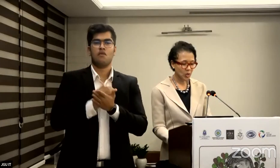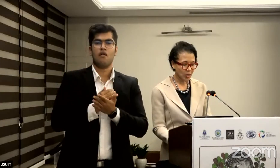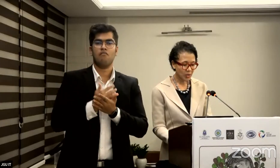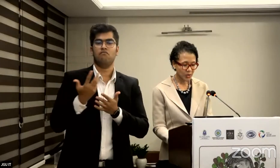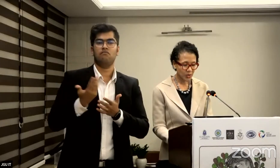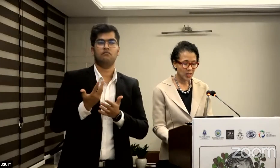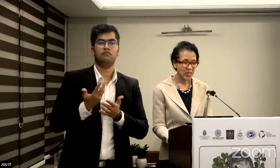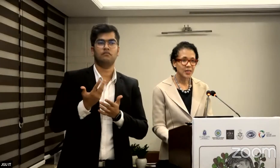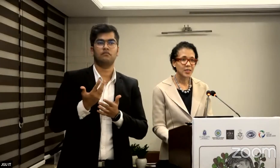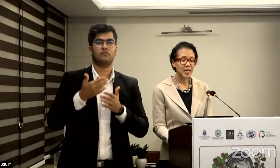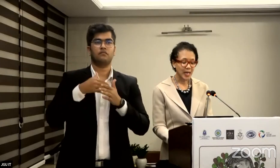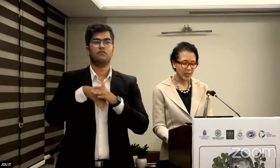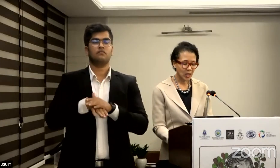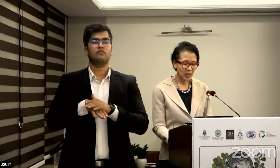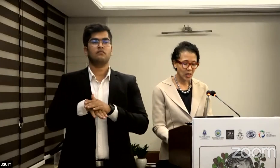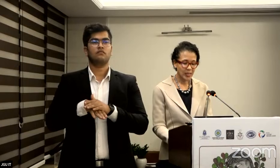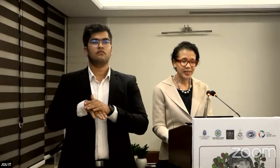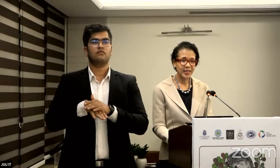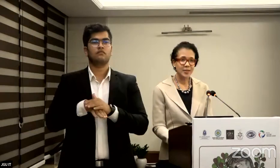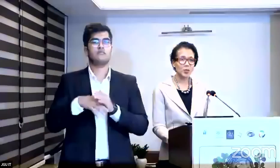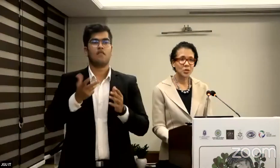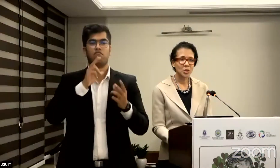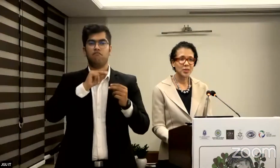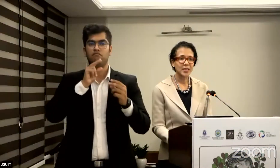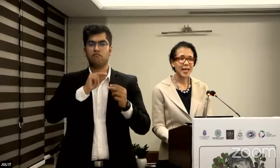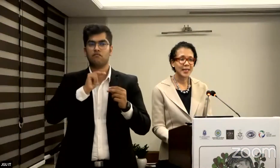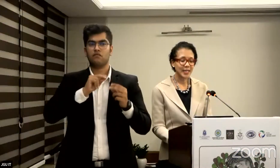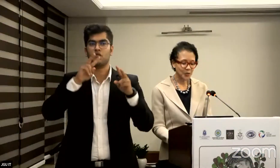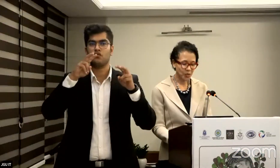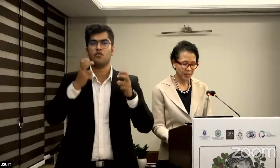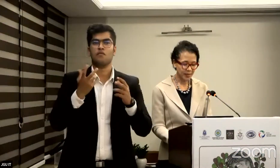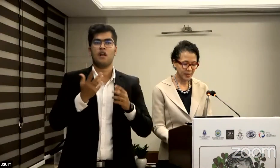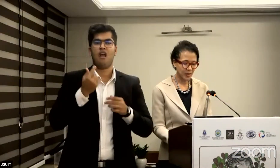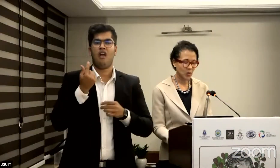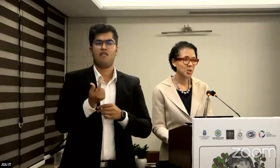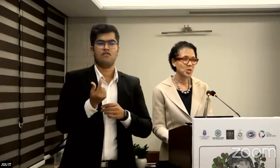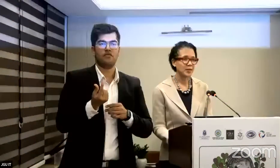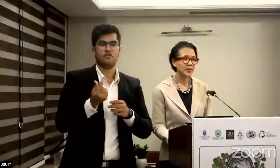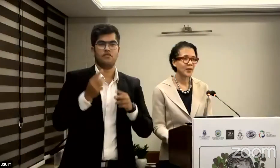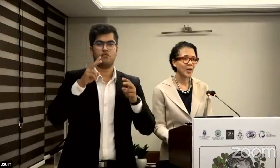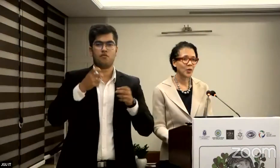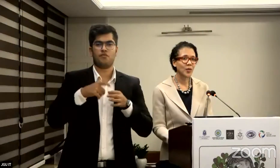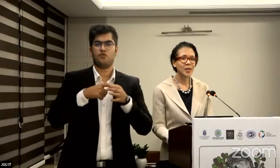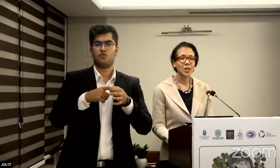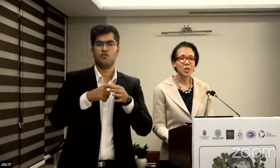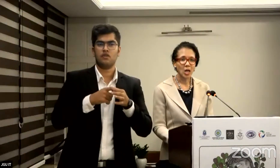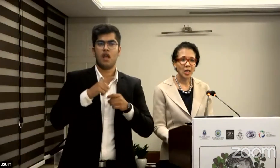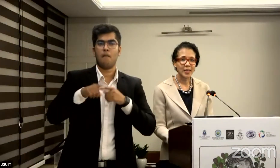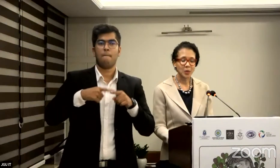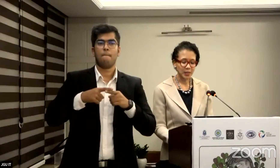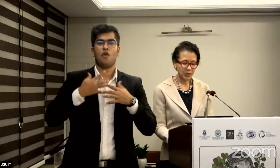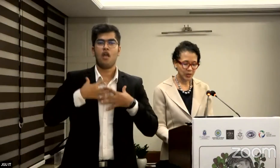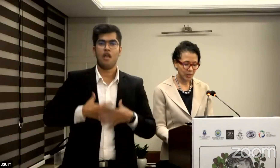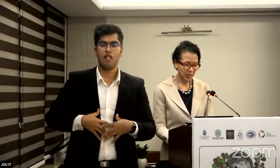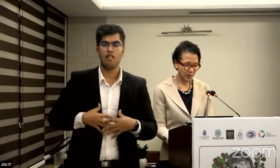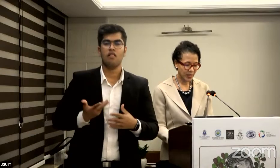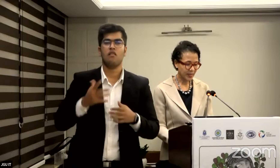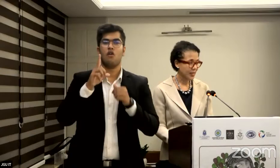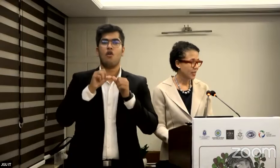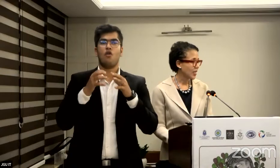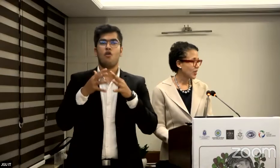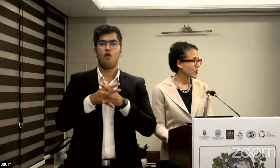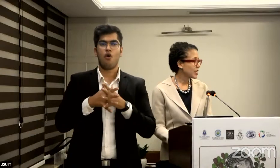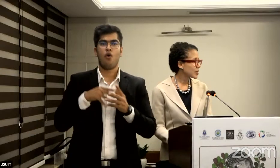of interlocutors to dialogue on these urgent and intricate questions of health, law, and political